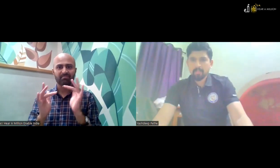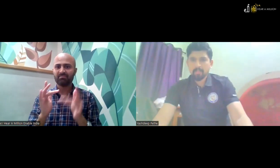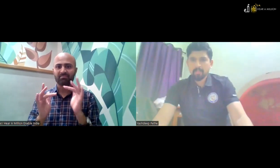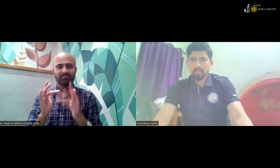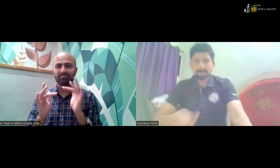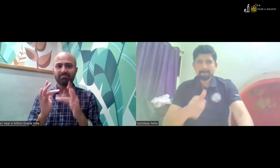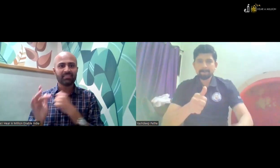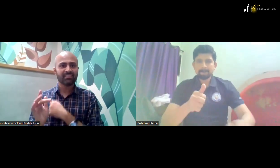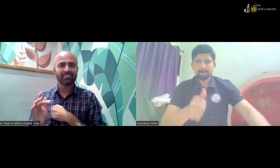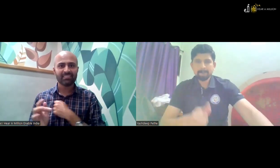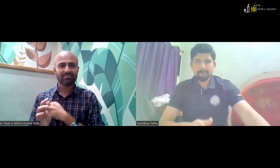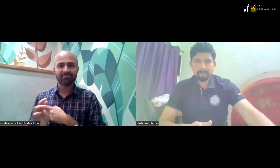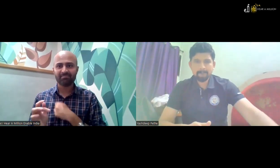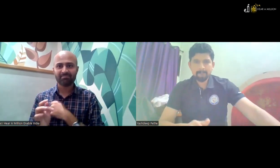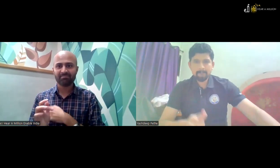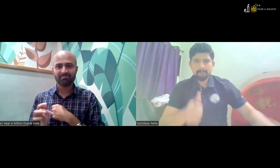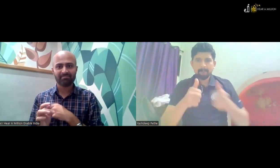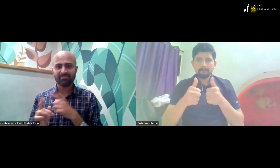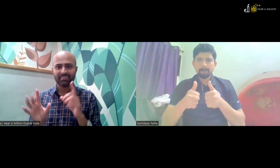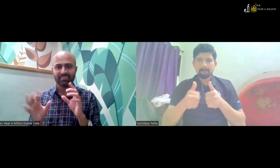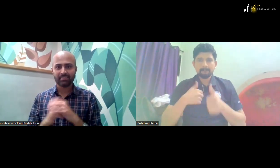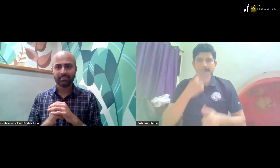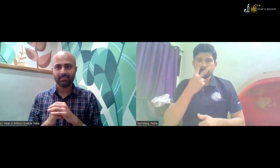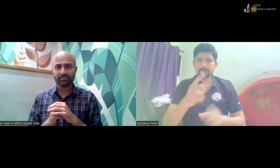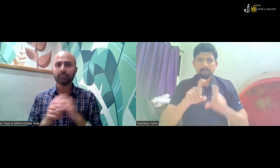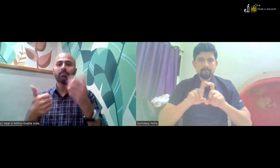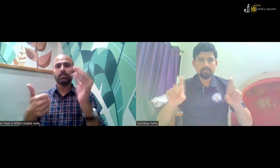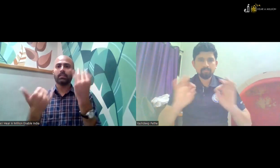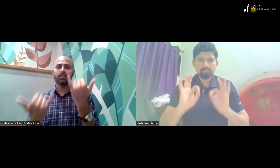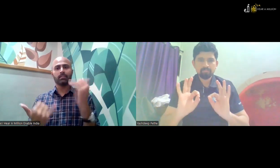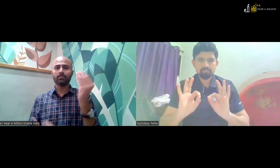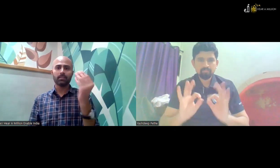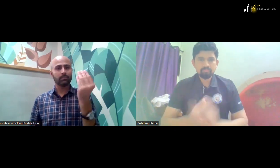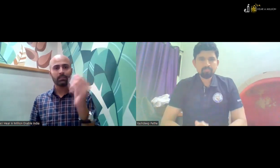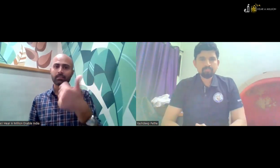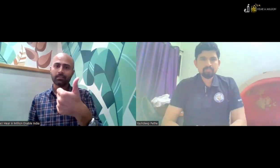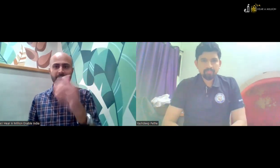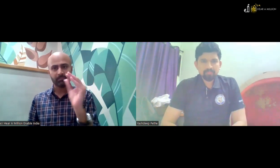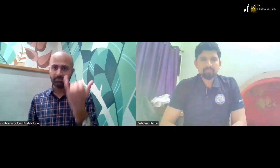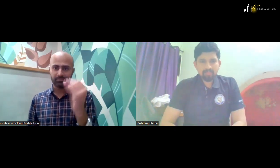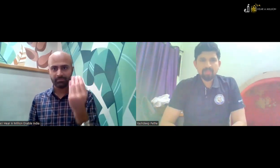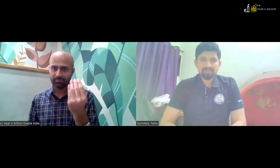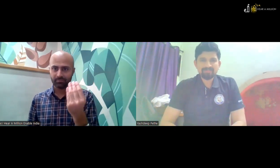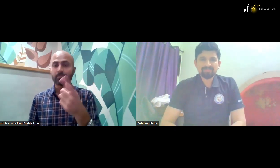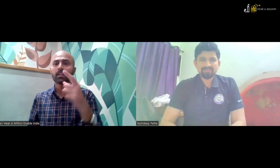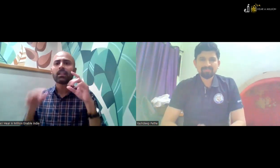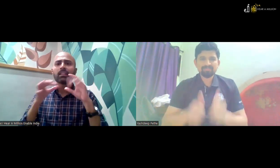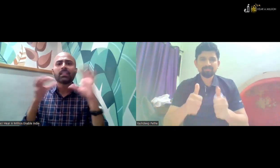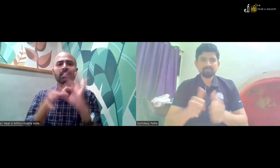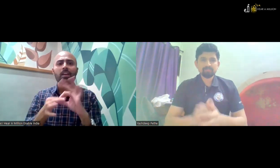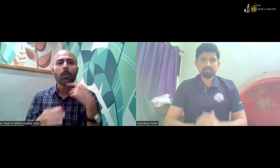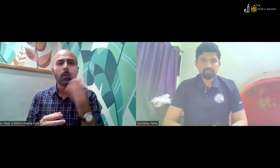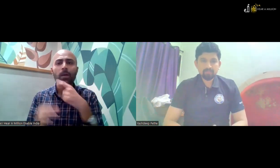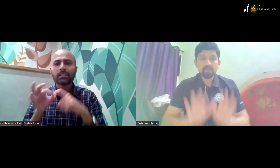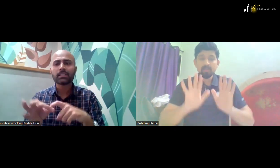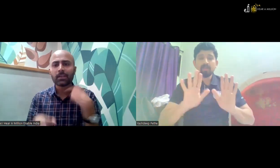can see or some lighting kind of where you're. I think there may be some network issues from your end. Okay, now we can see you in a